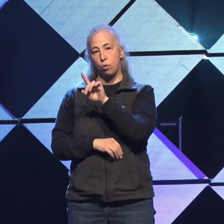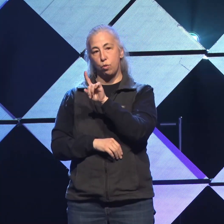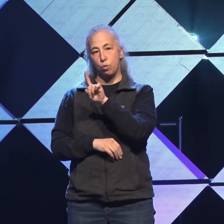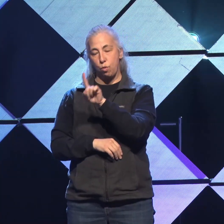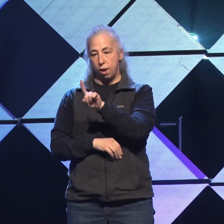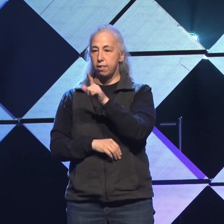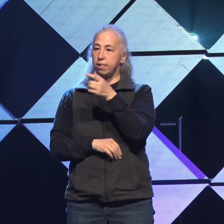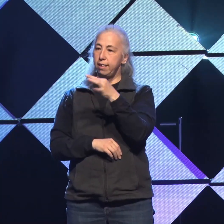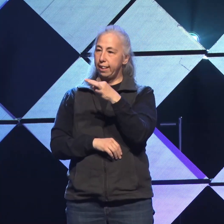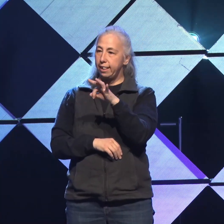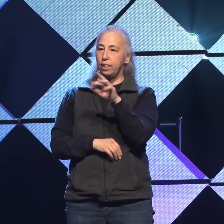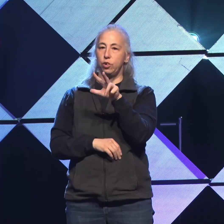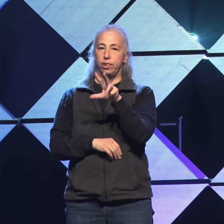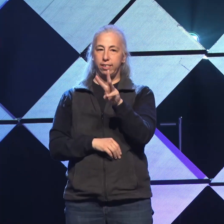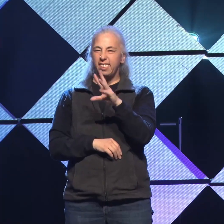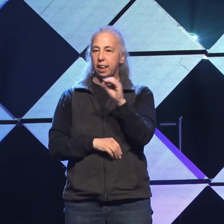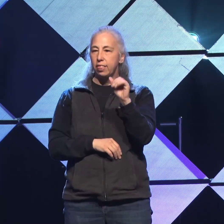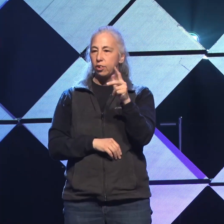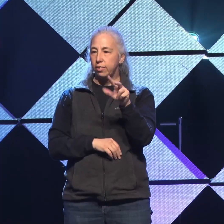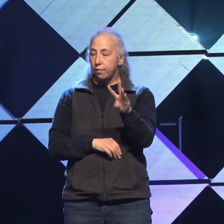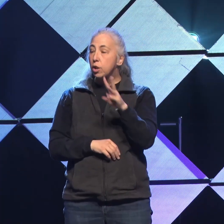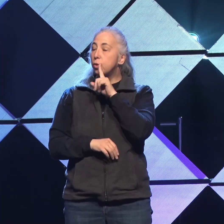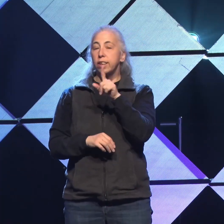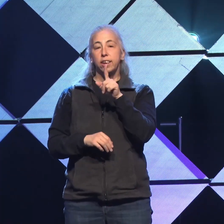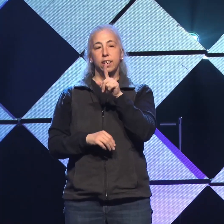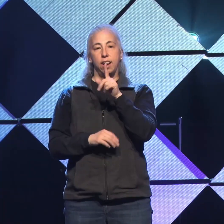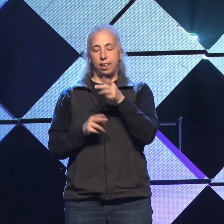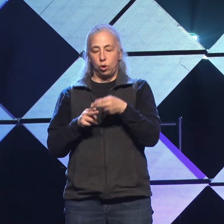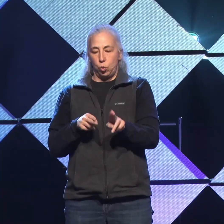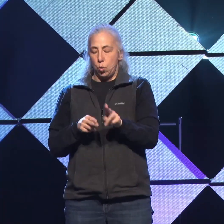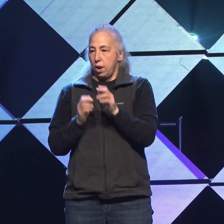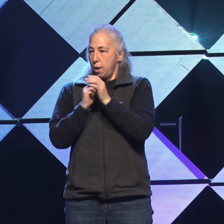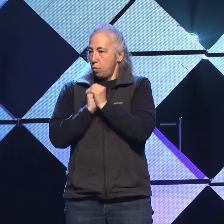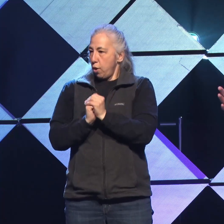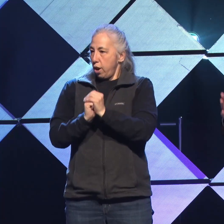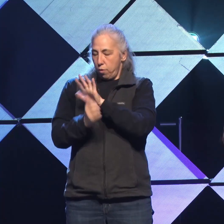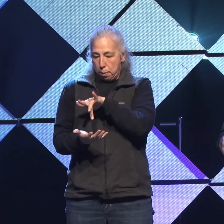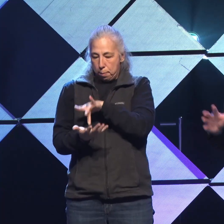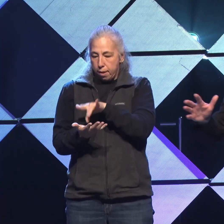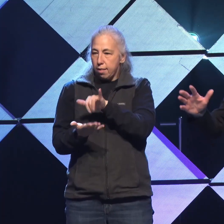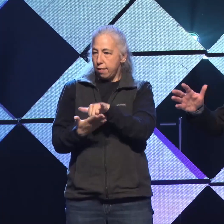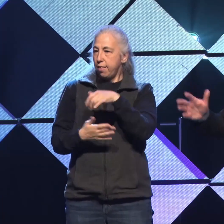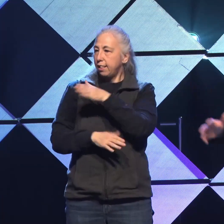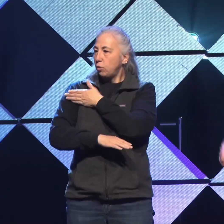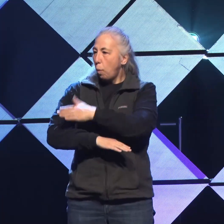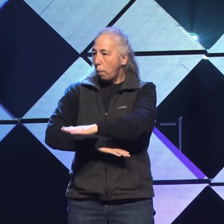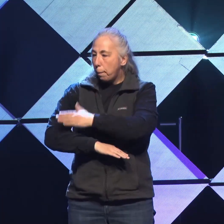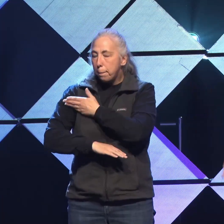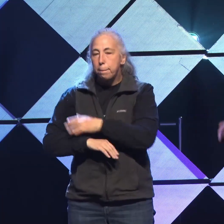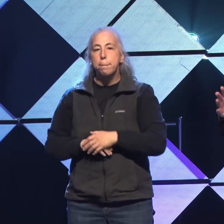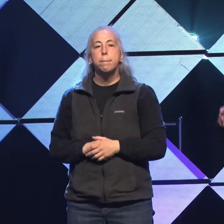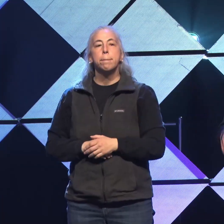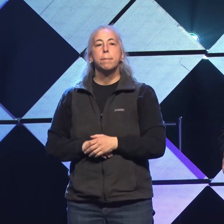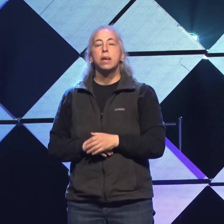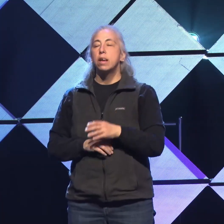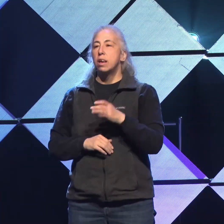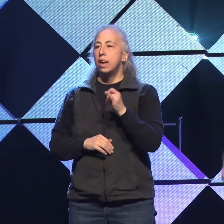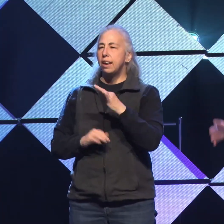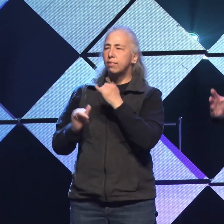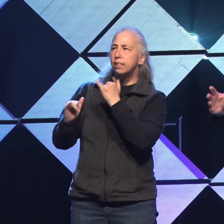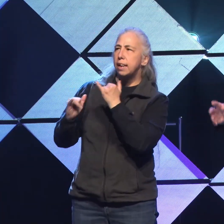little prayer right in the middle of Psalm 119. And I know maybe if you're like me, we're a